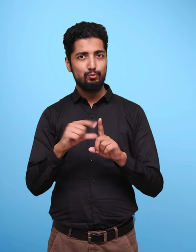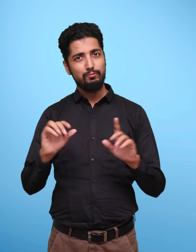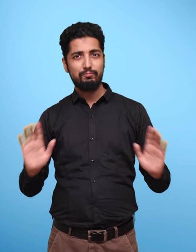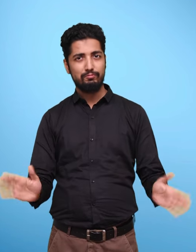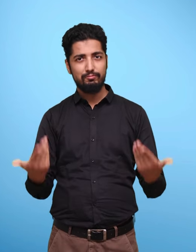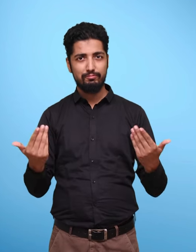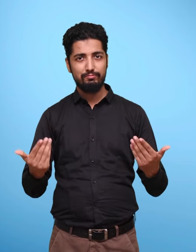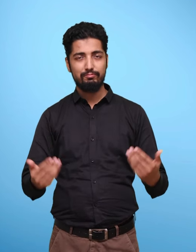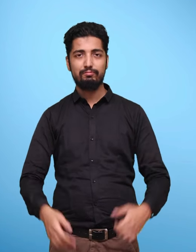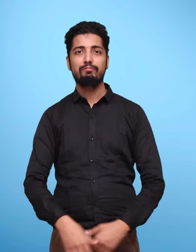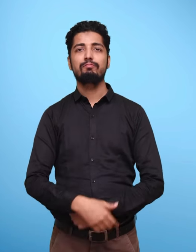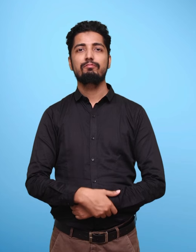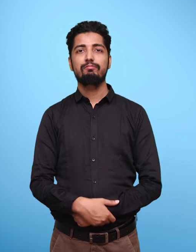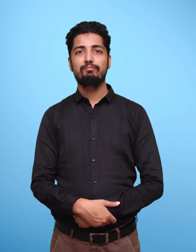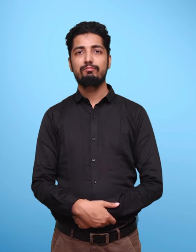Let us do.